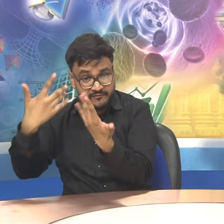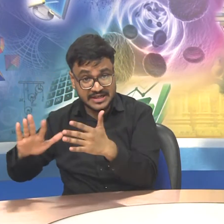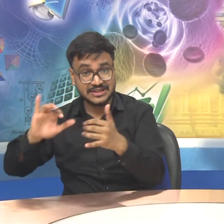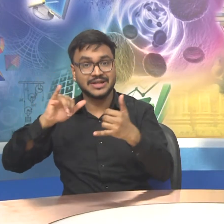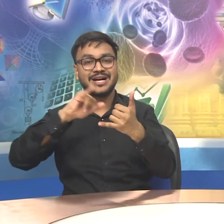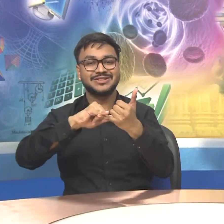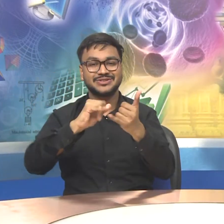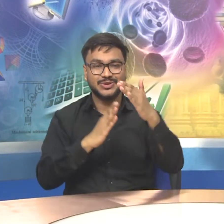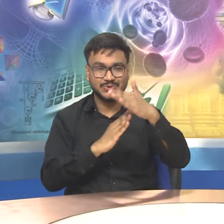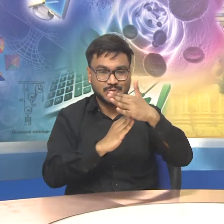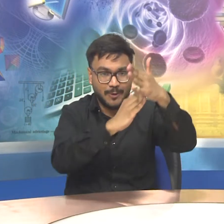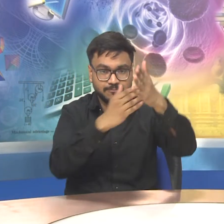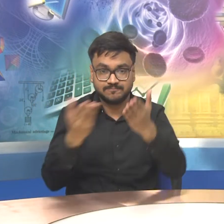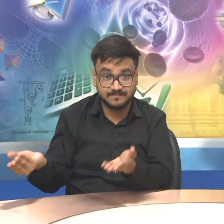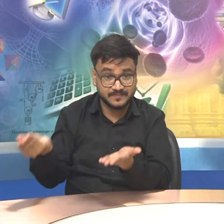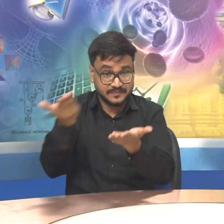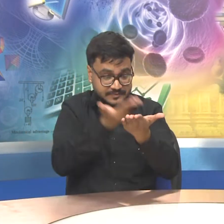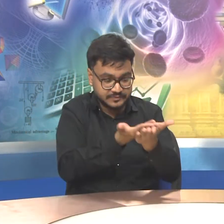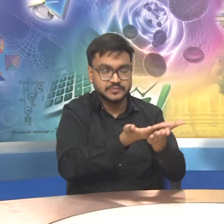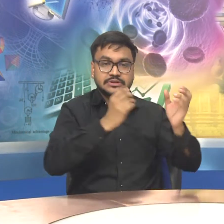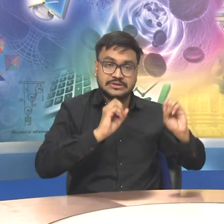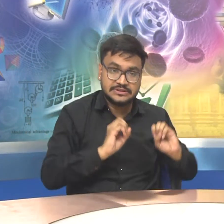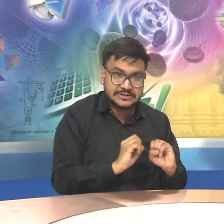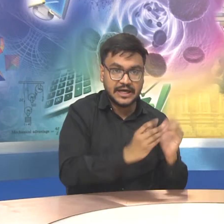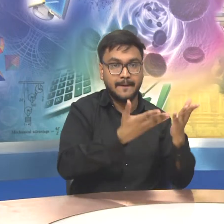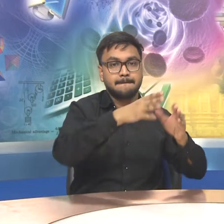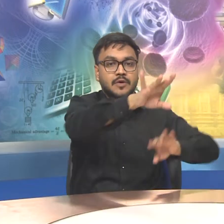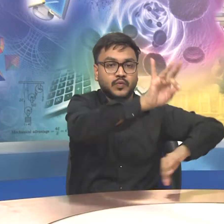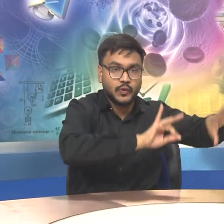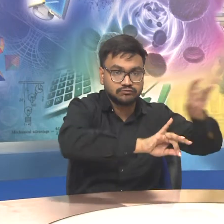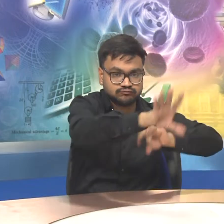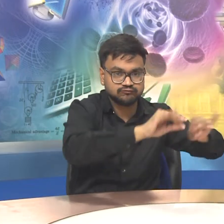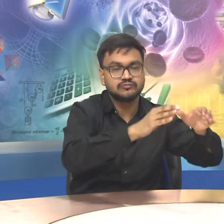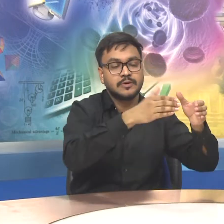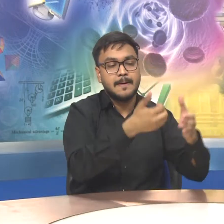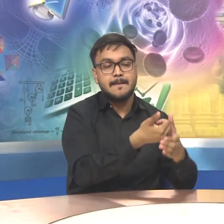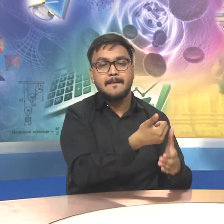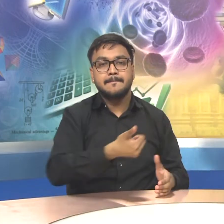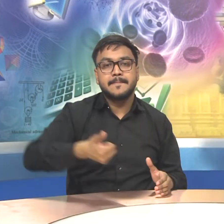the persons to be appointed as judges of the Supreme Court.